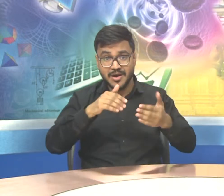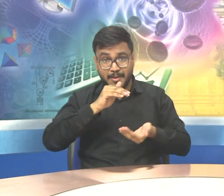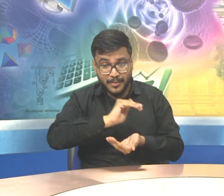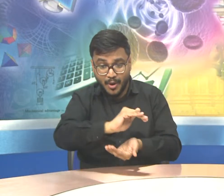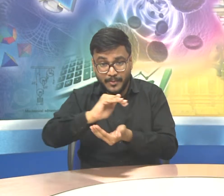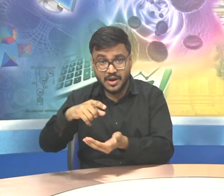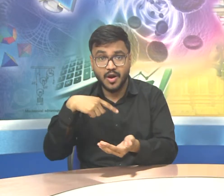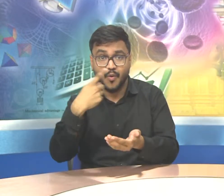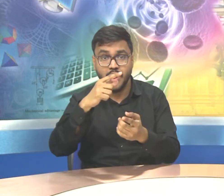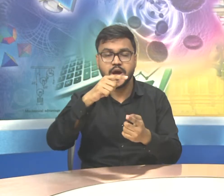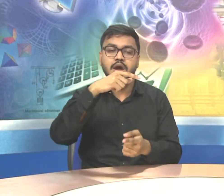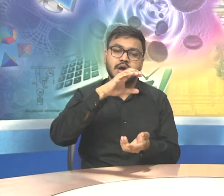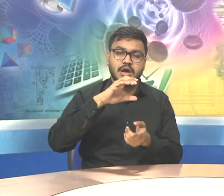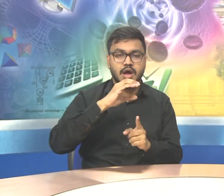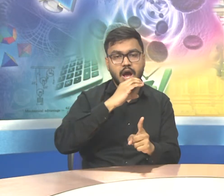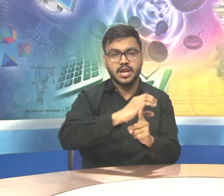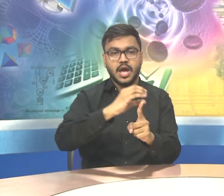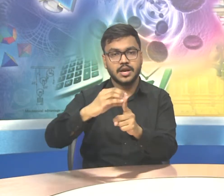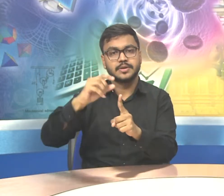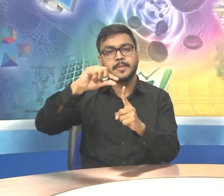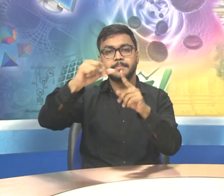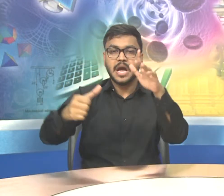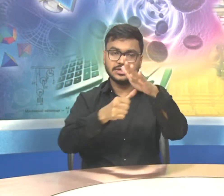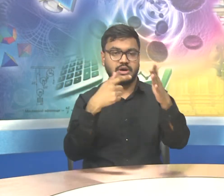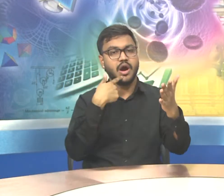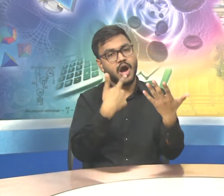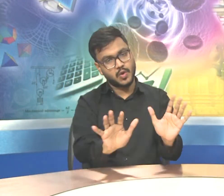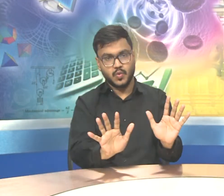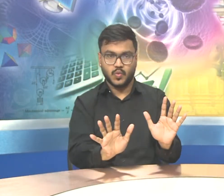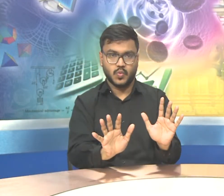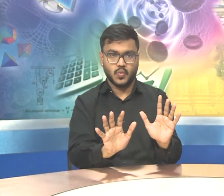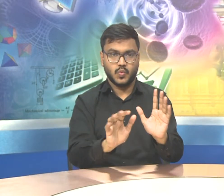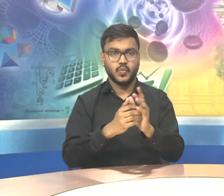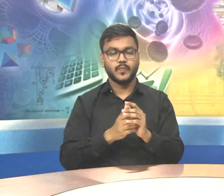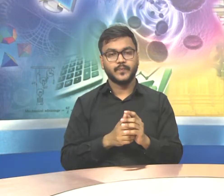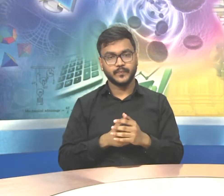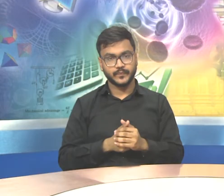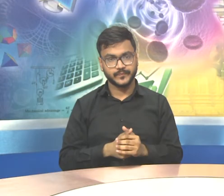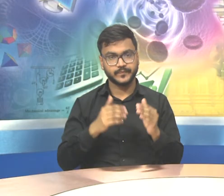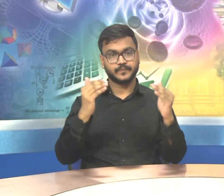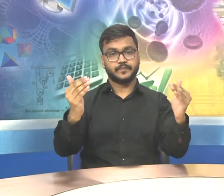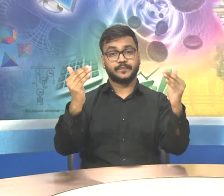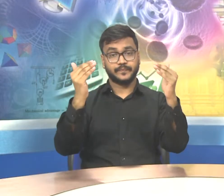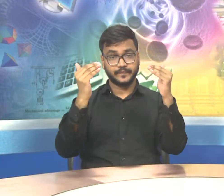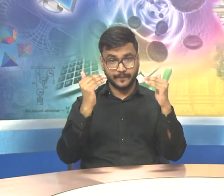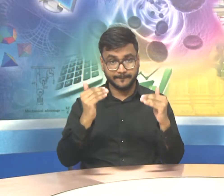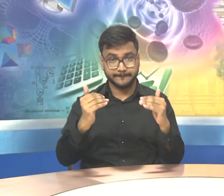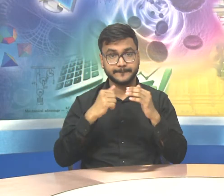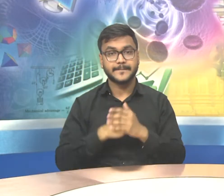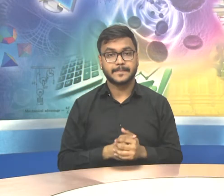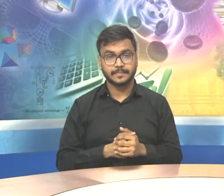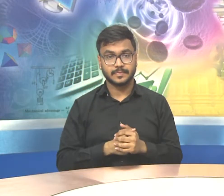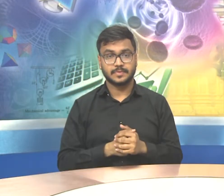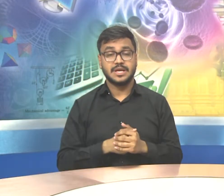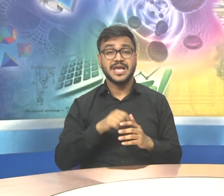Foreigners or relocating person will not be allowed to be a president.